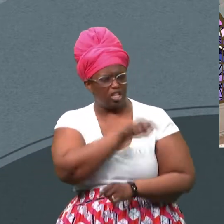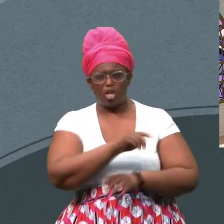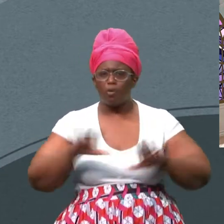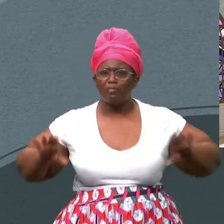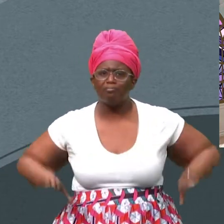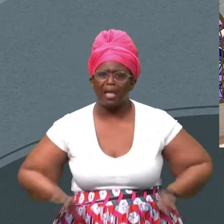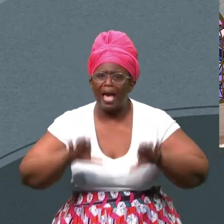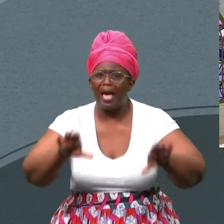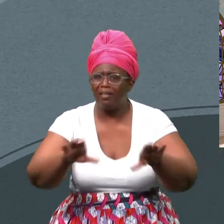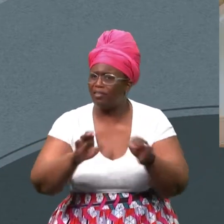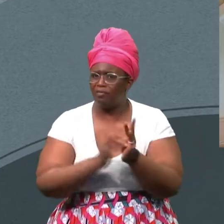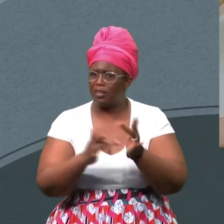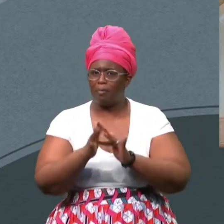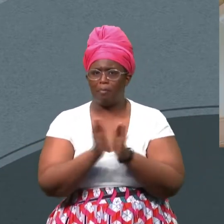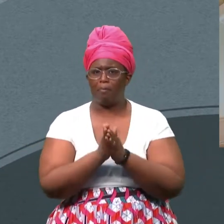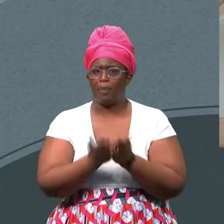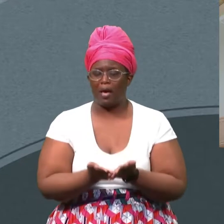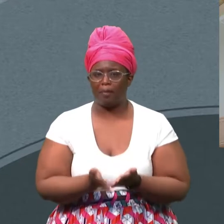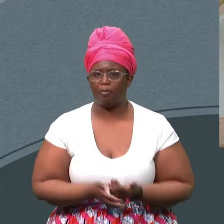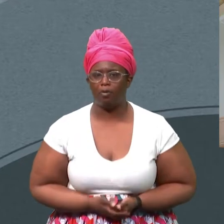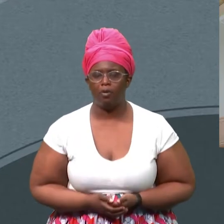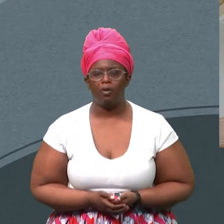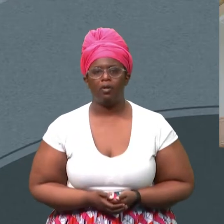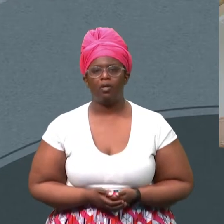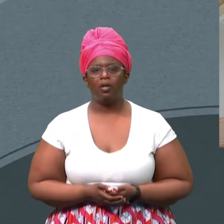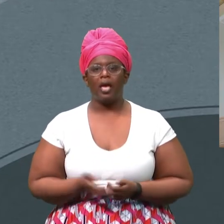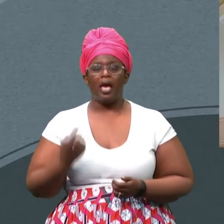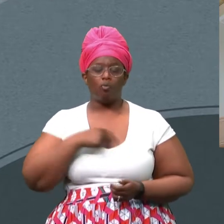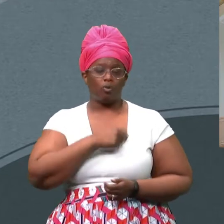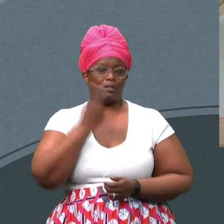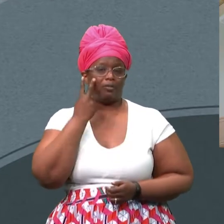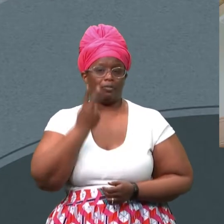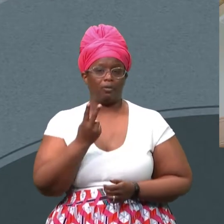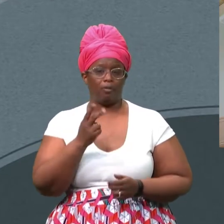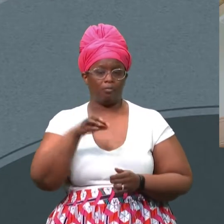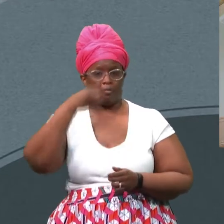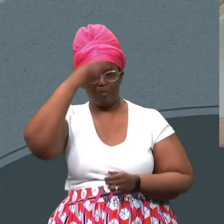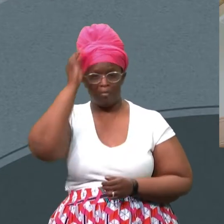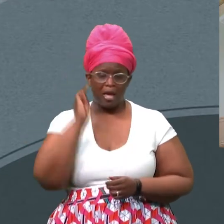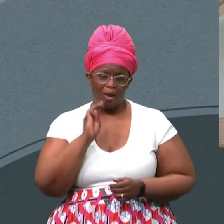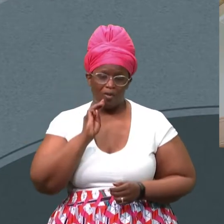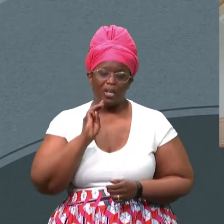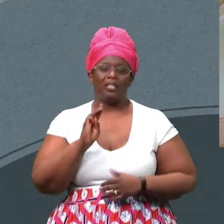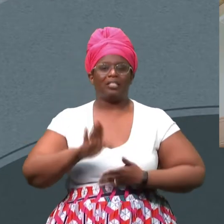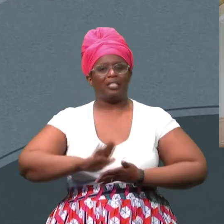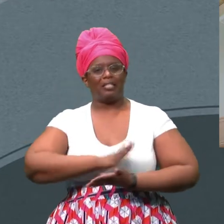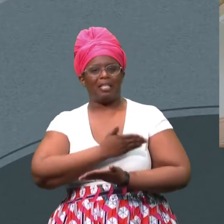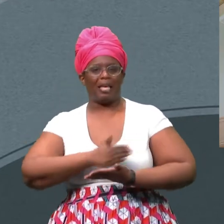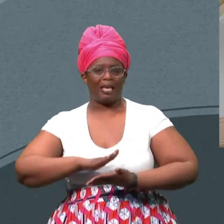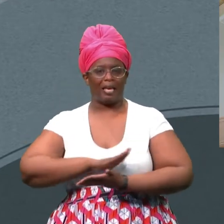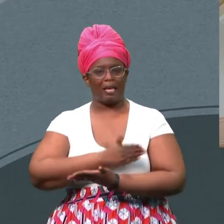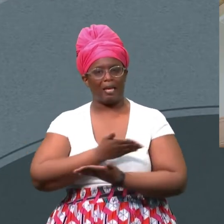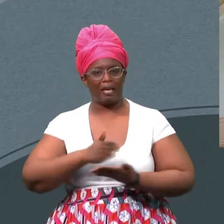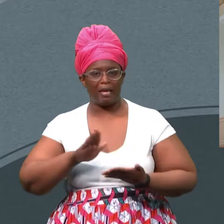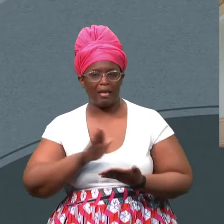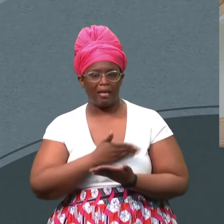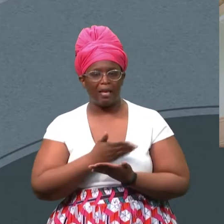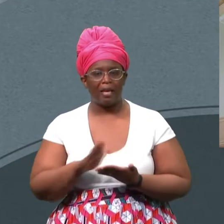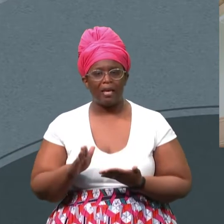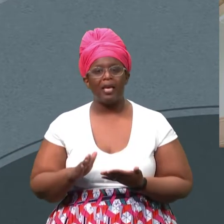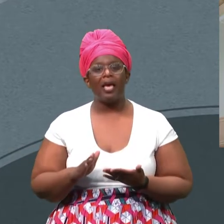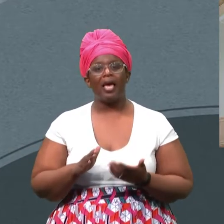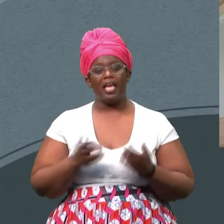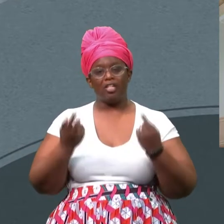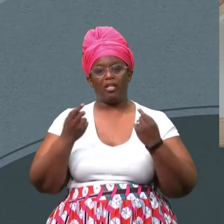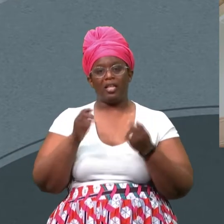this Mary now, who literally in this passage, the Magnificat, begins to respond.